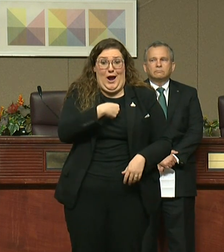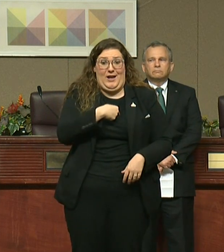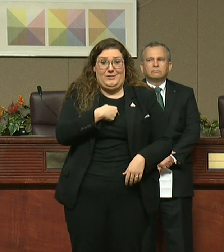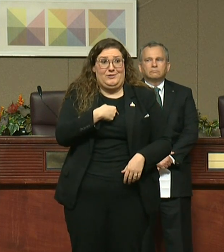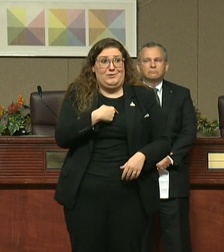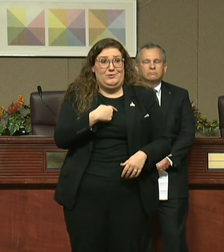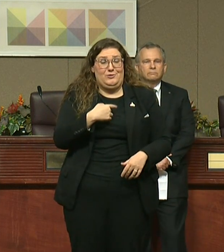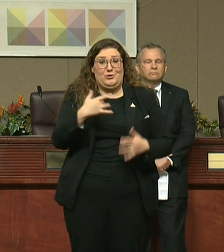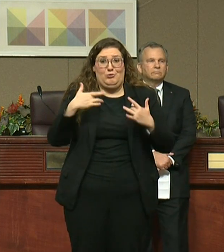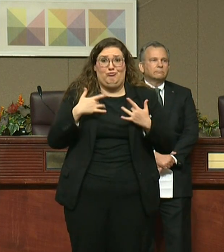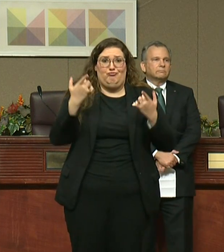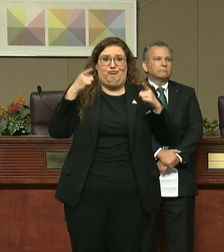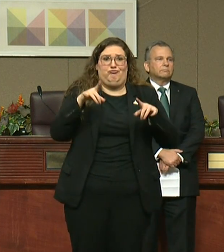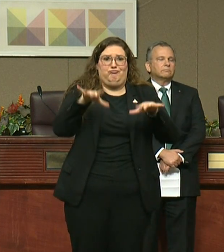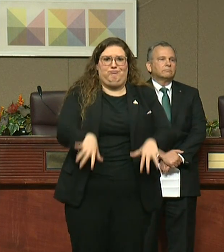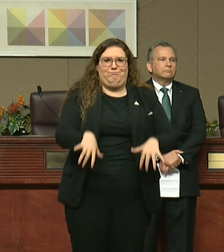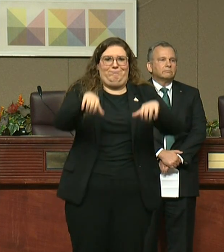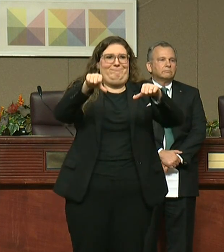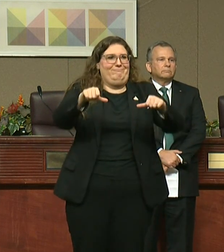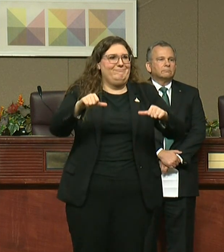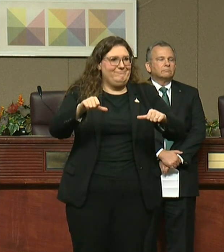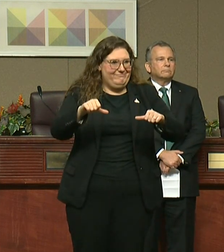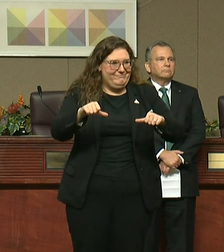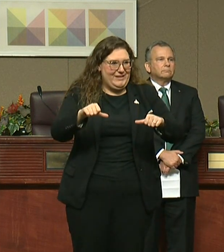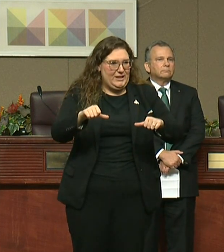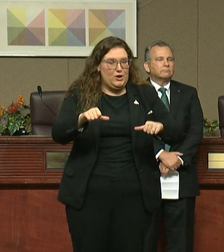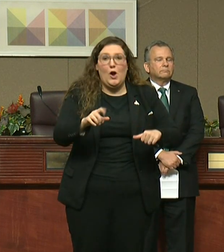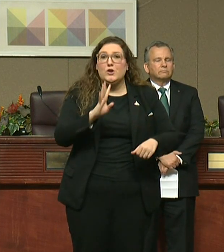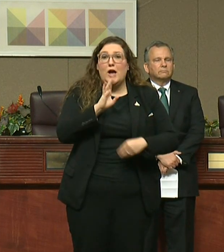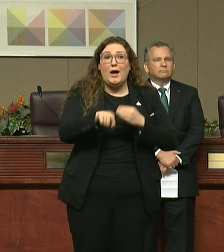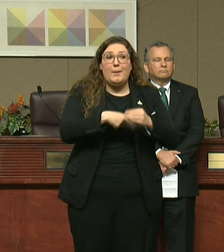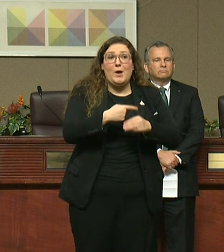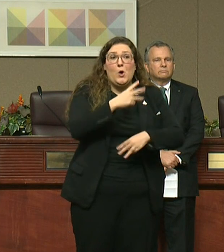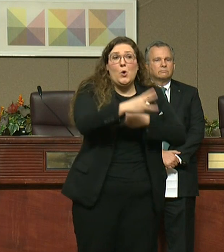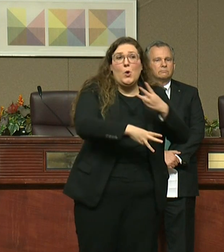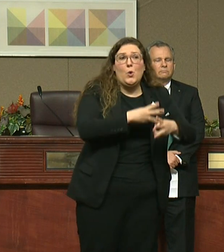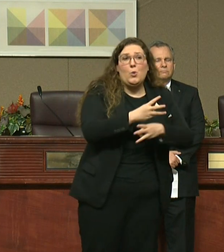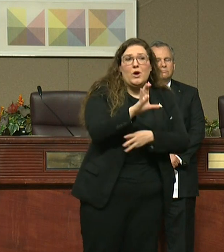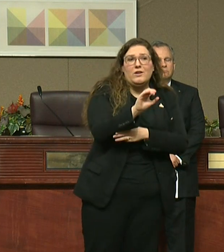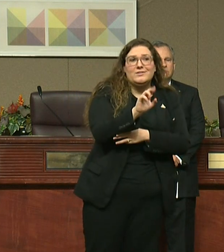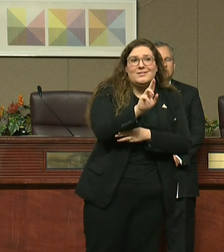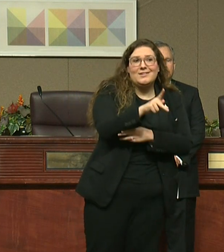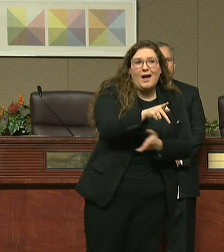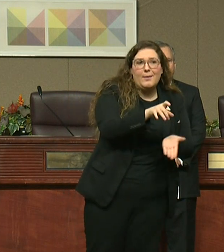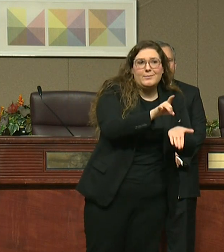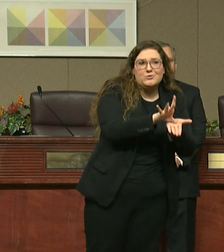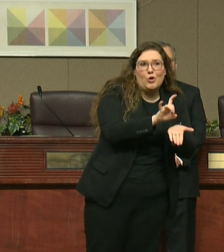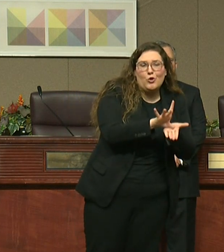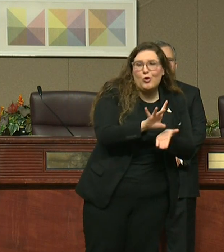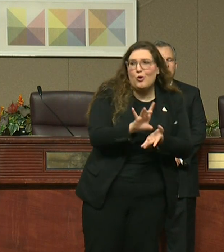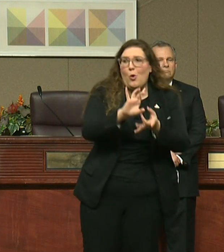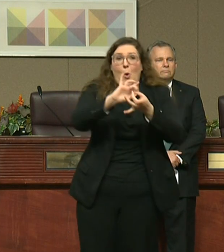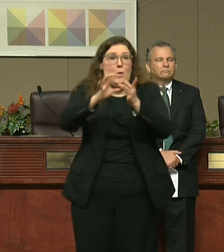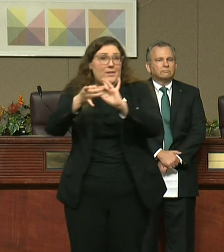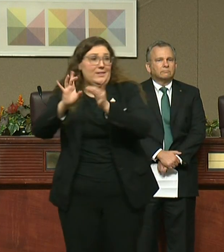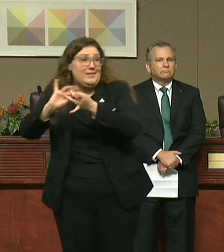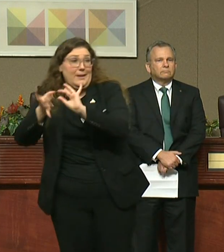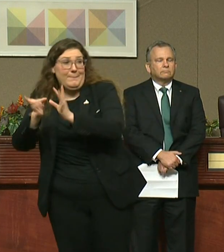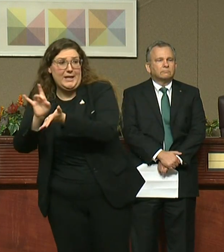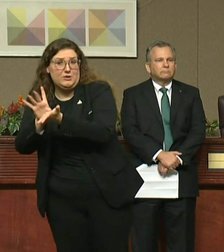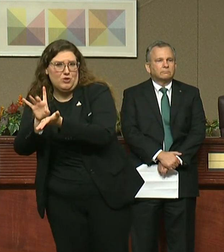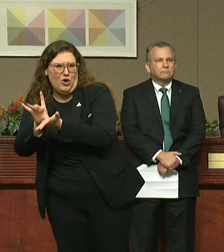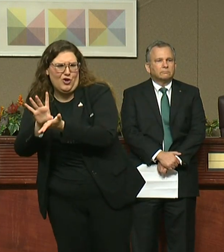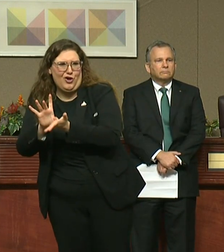Cup soccer over time, to Olympic soccer and the like in our community. And then we have used some of the funds